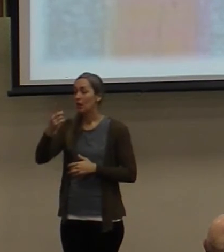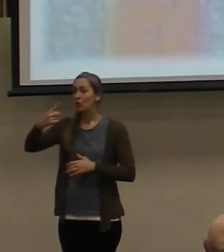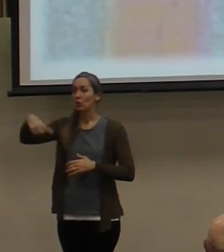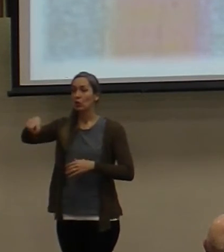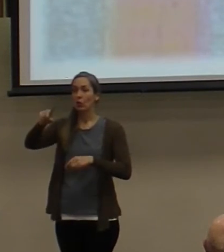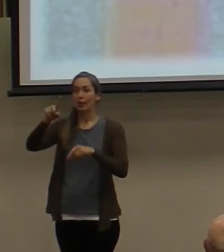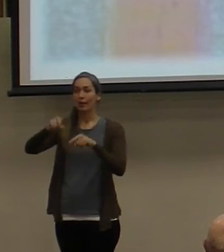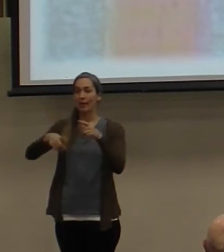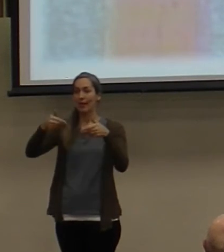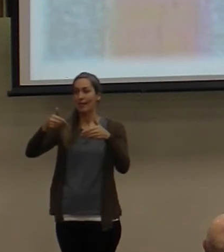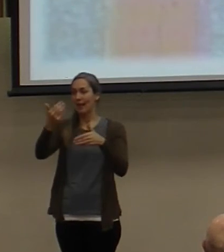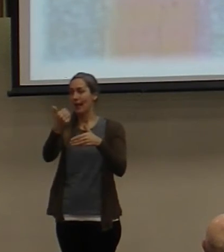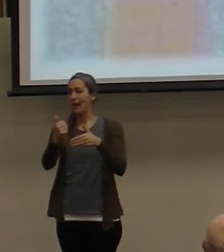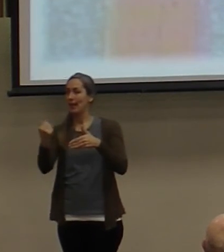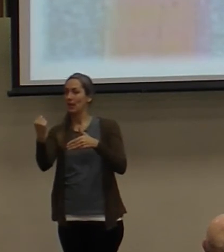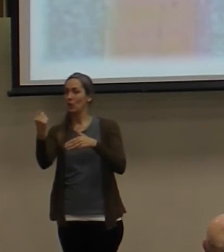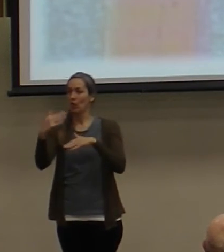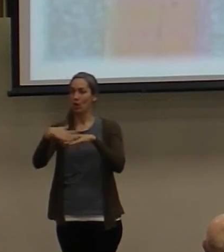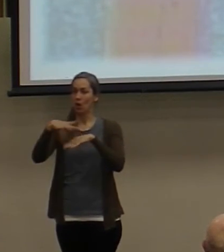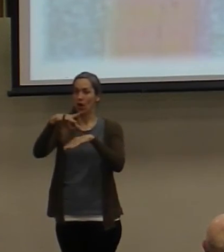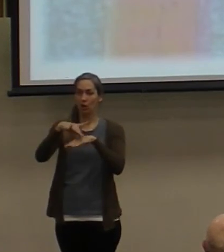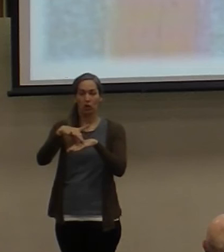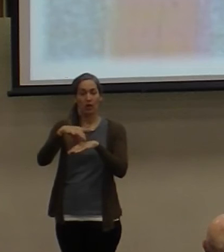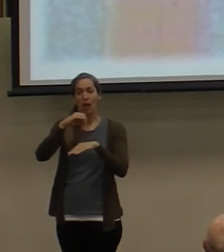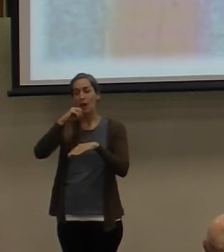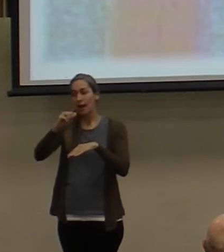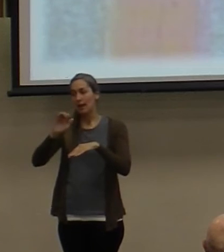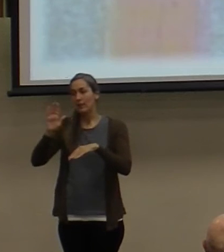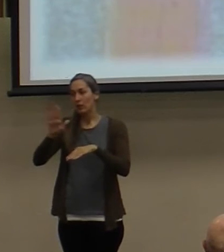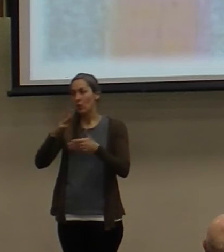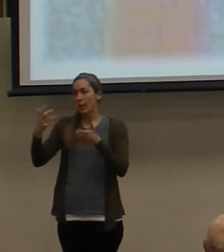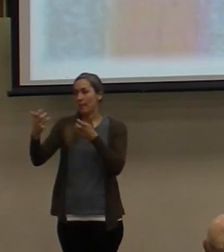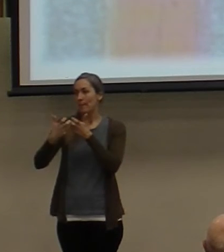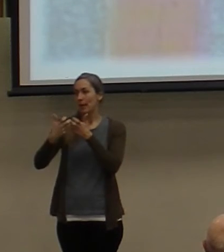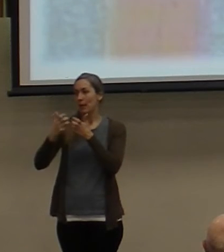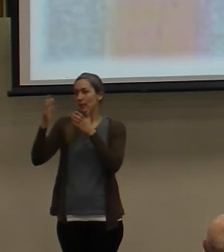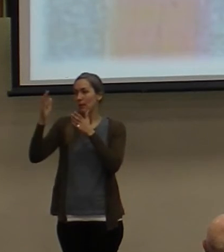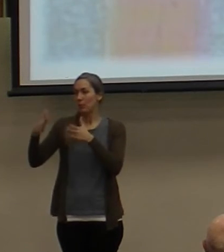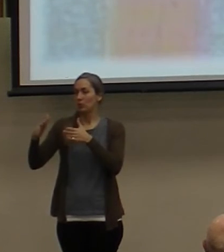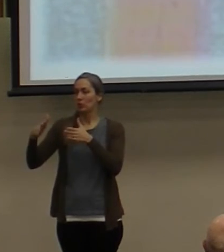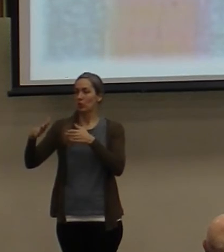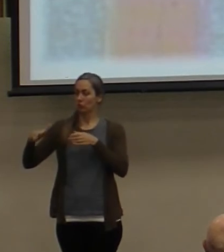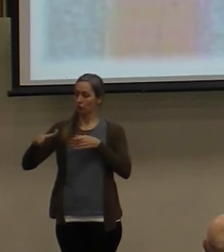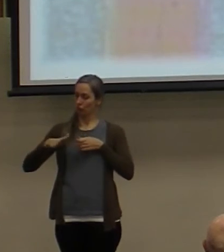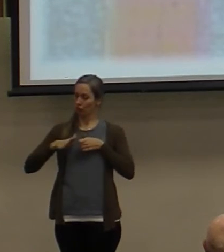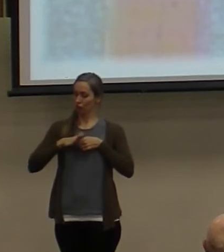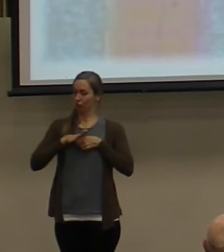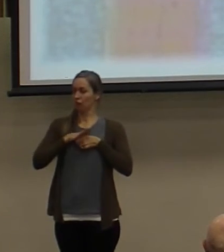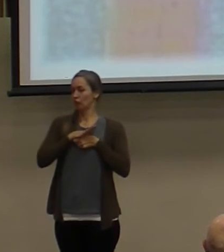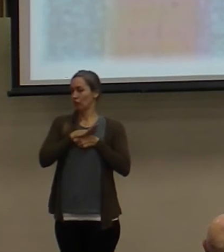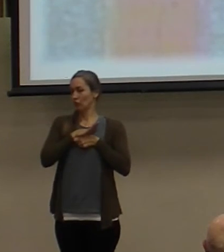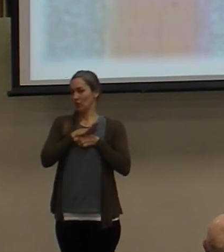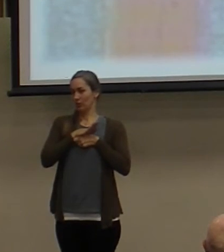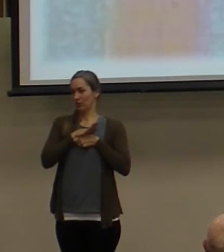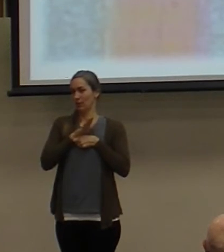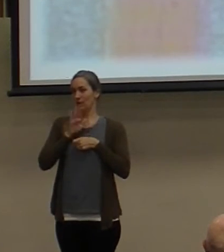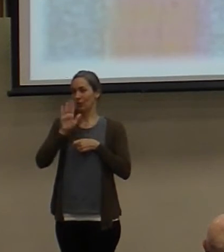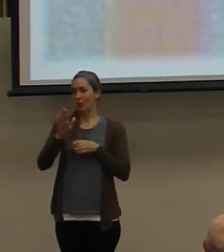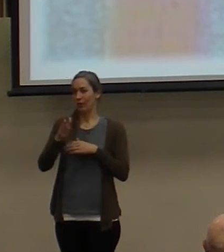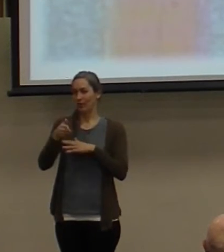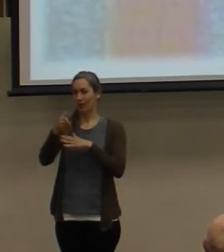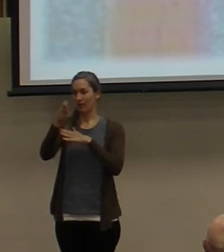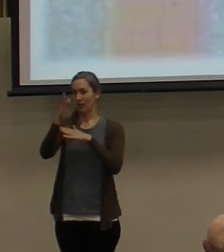let anybody on earth, not even your mate, be the person that fills that God-shaped hole in your